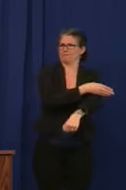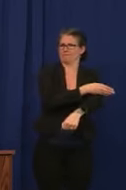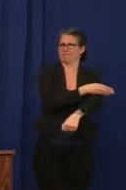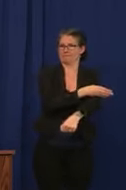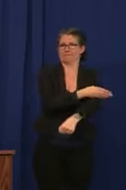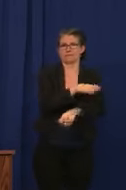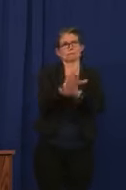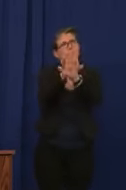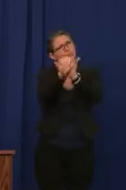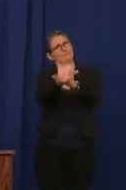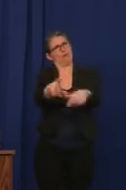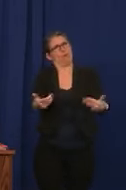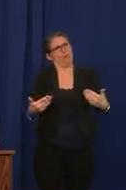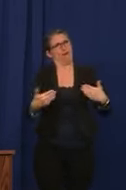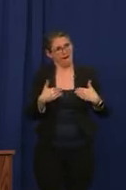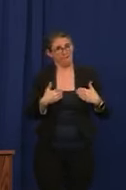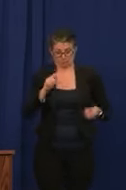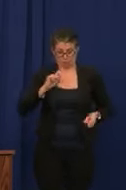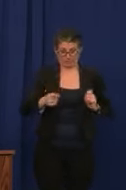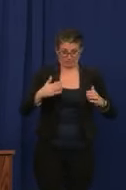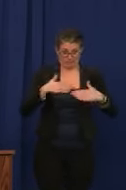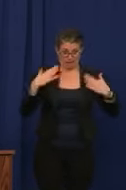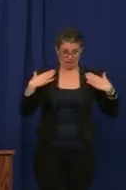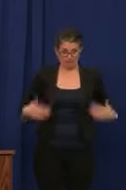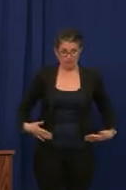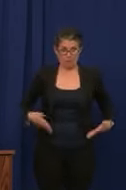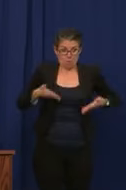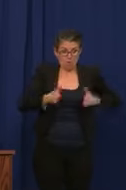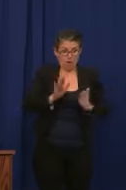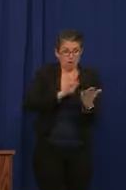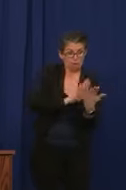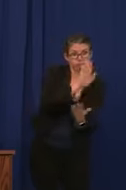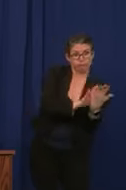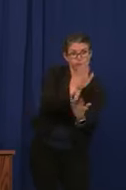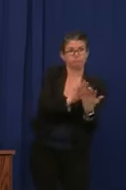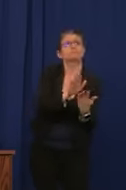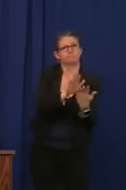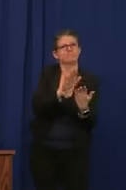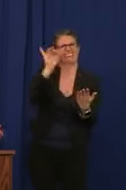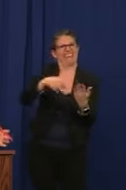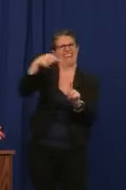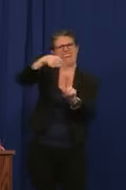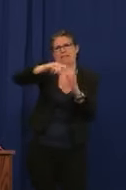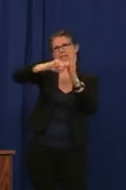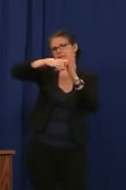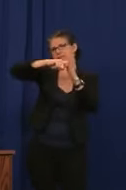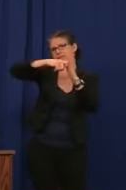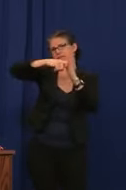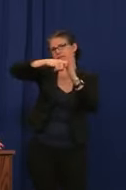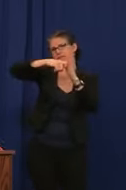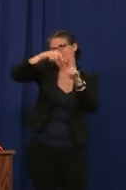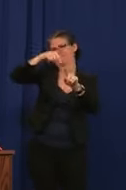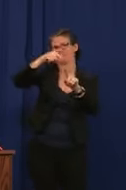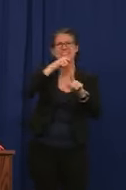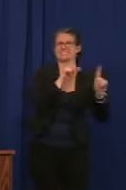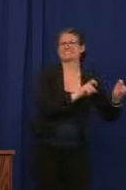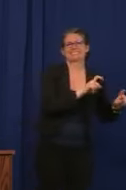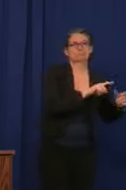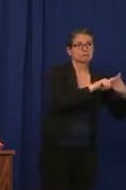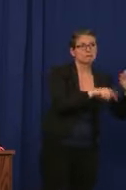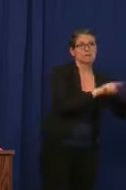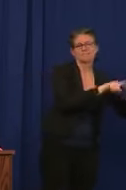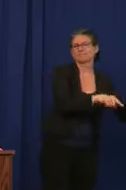definitely something we're thinking about. We've been talking with the US CDC about it. And because of how quickly and proactively